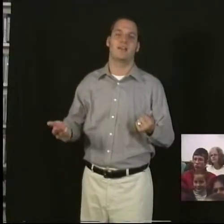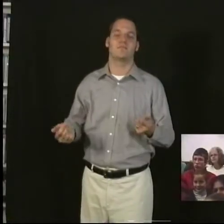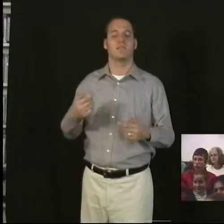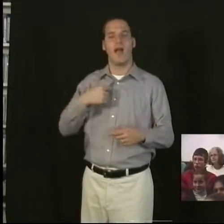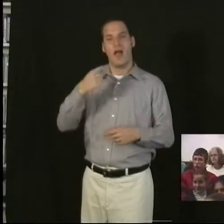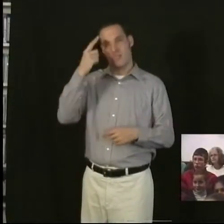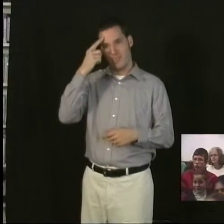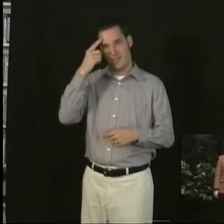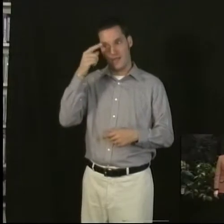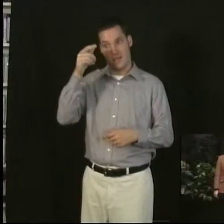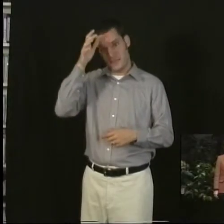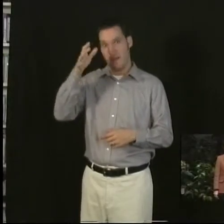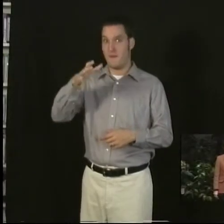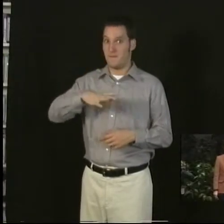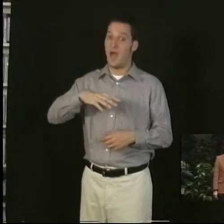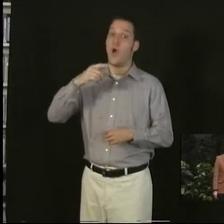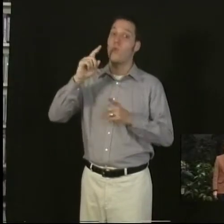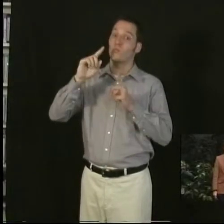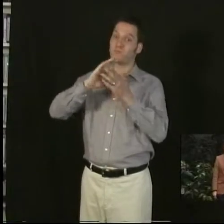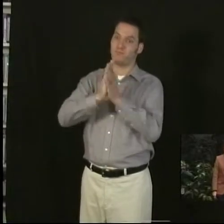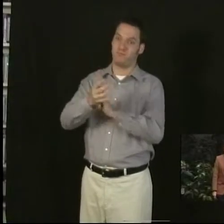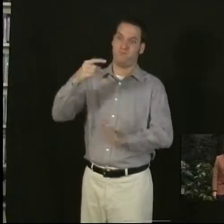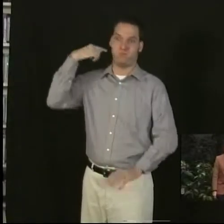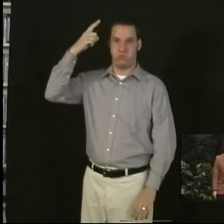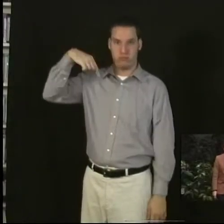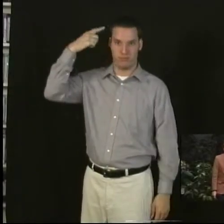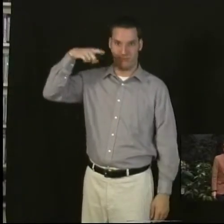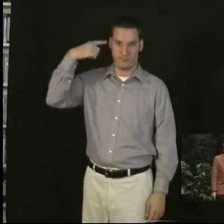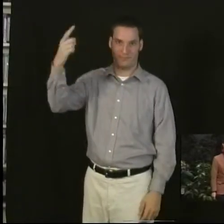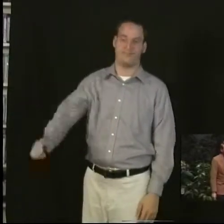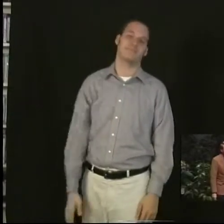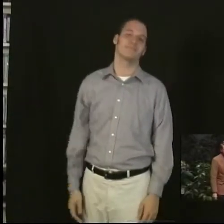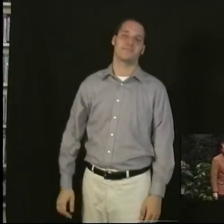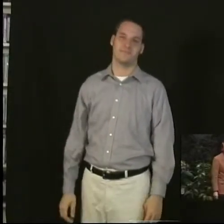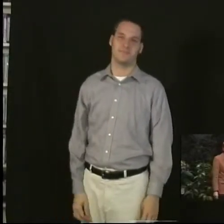I think the cheese done fell out of his sandwich, folks, okay?